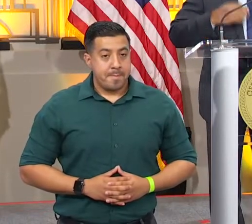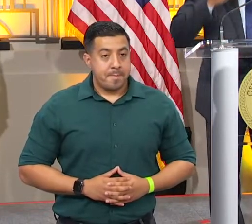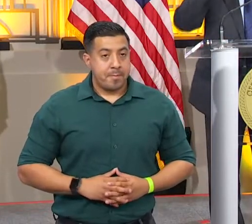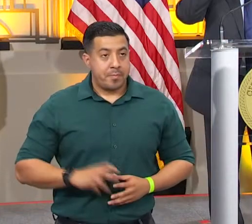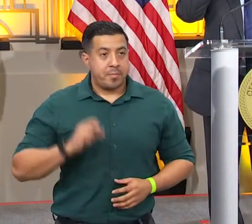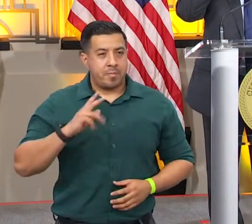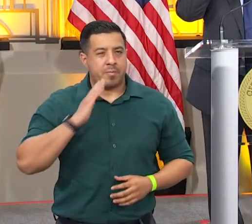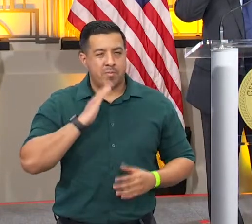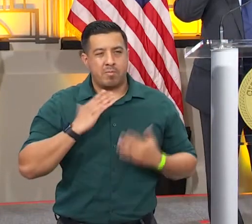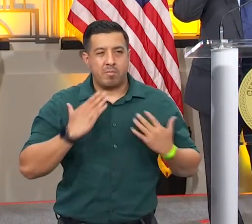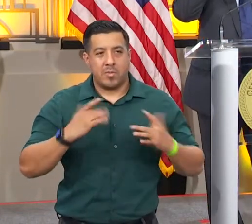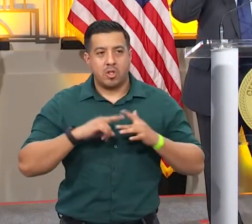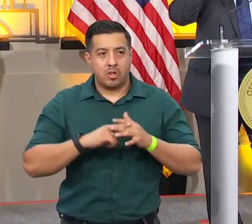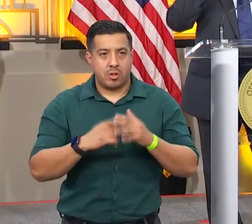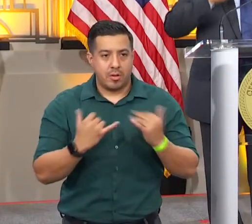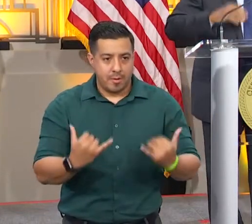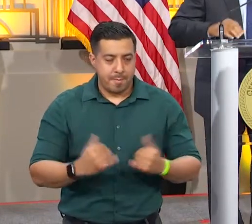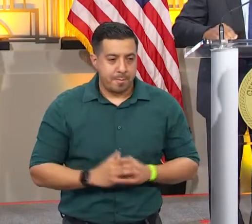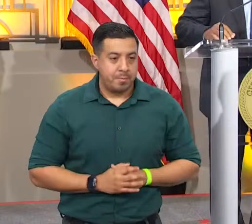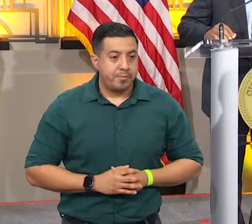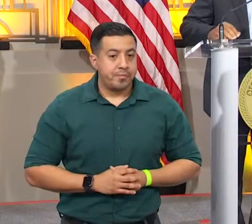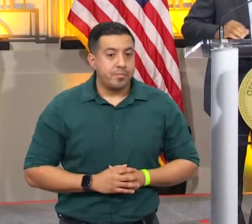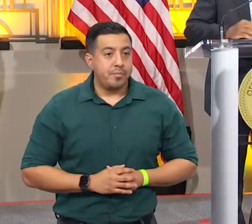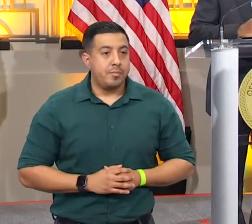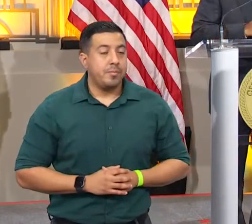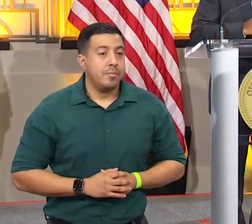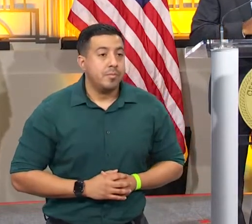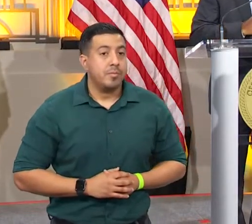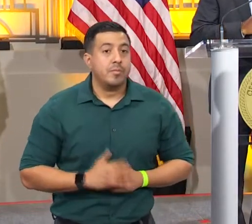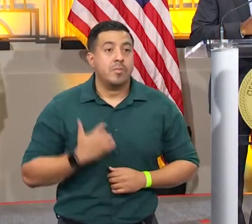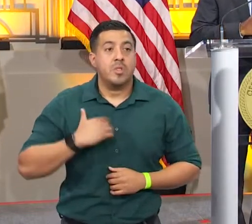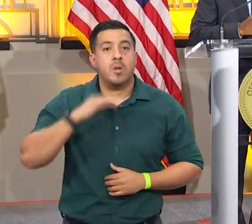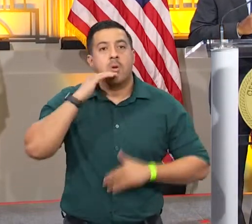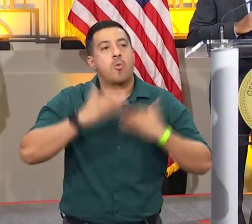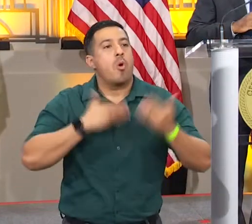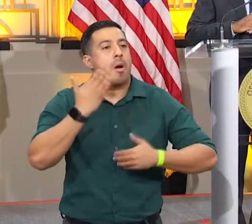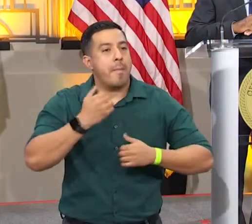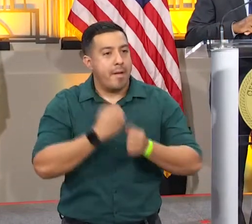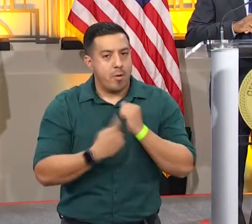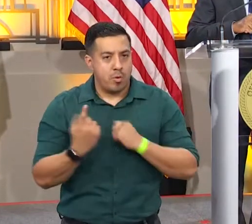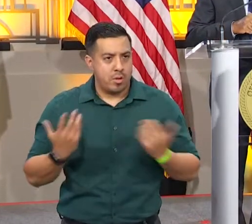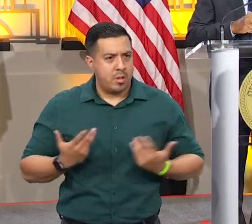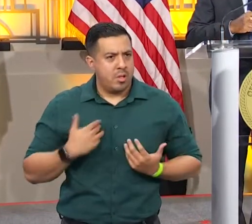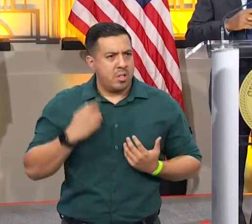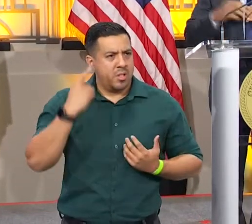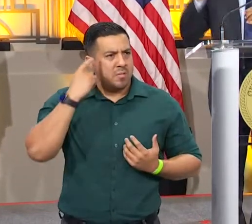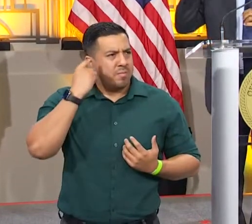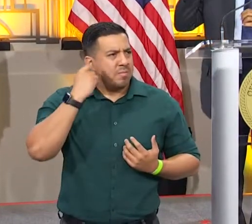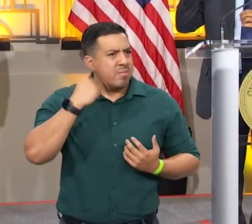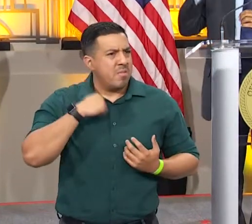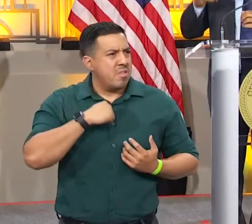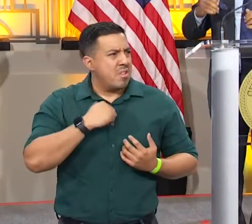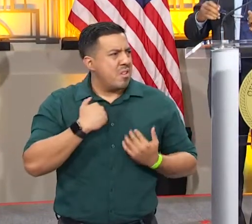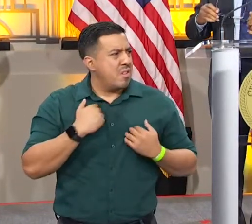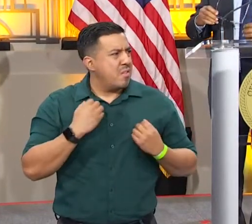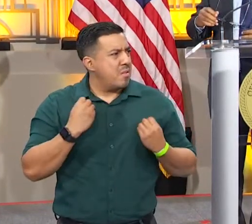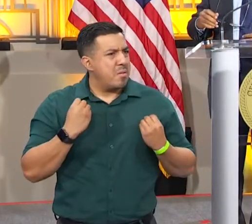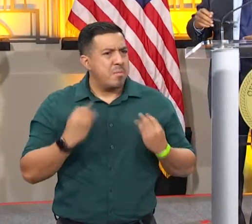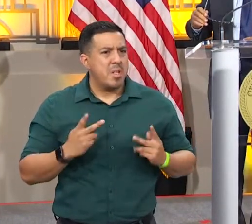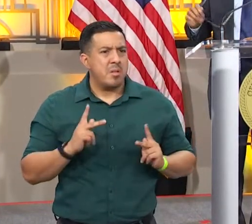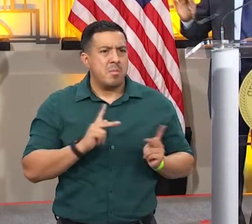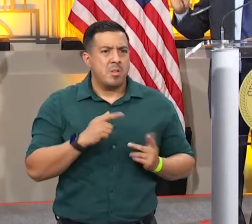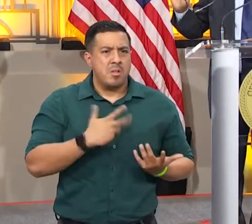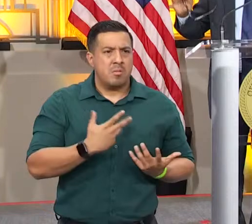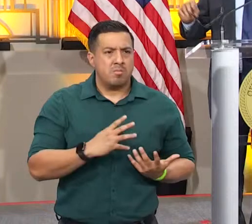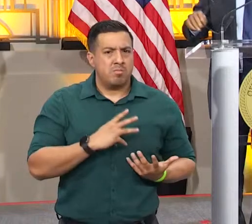All right, let's get started. Let me welcome everyone here, and we've got a number of distinguished